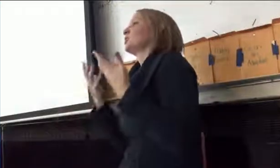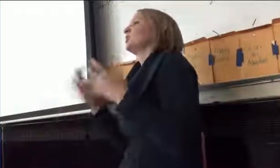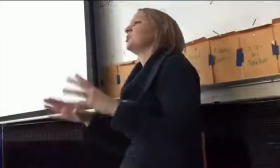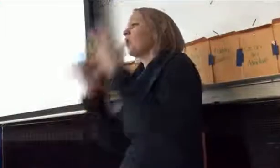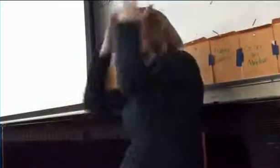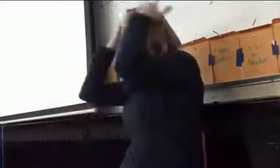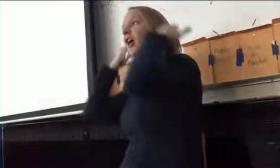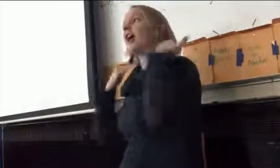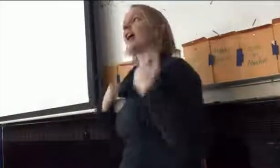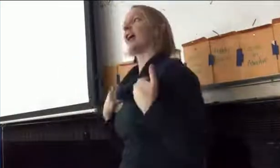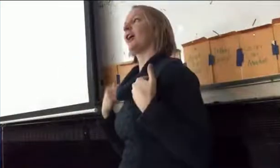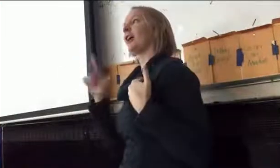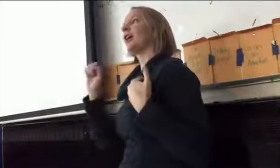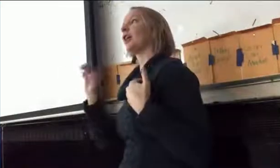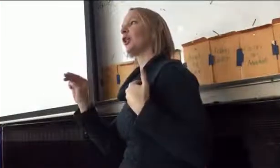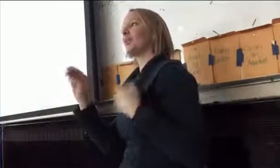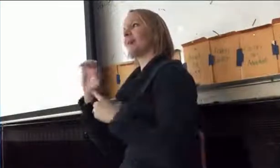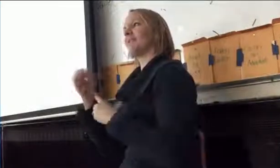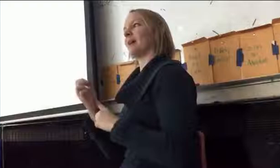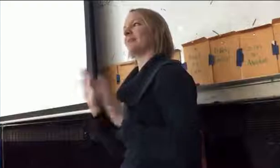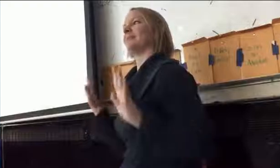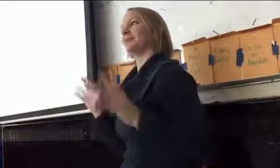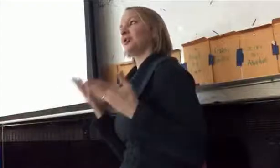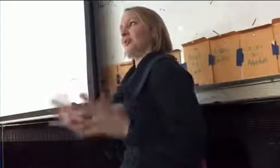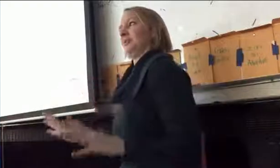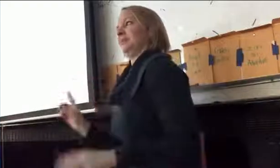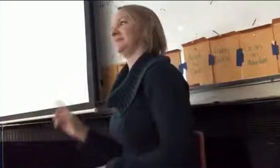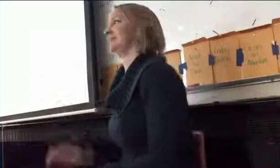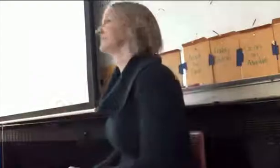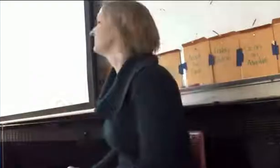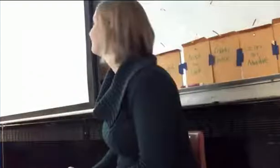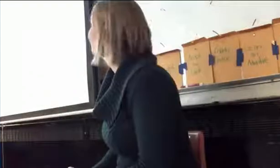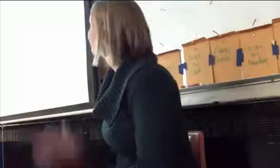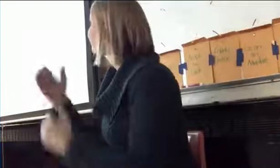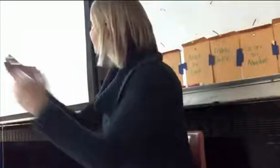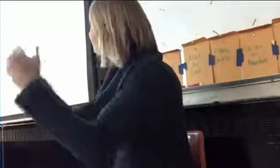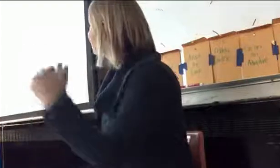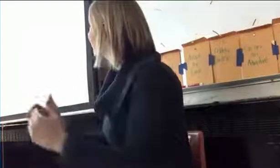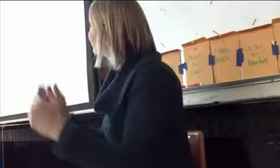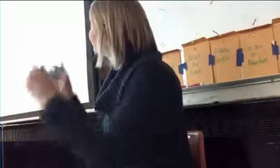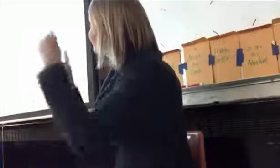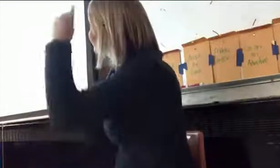hair in a loom environment. Okay, next one that we're going to do.